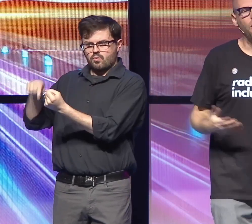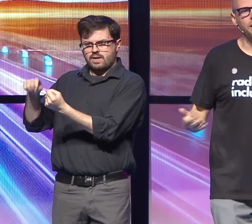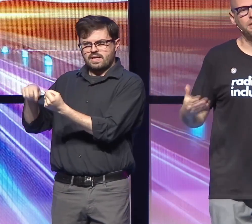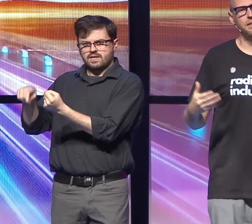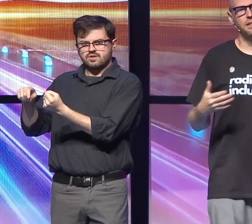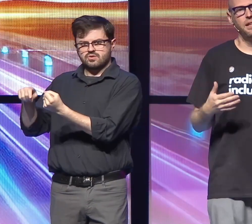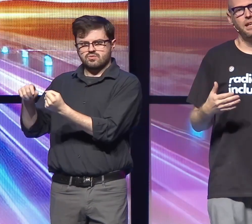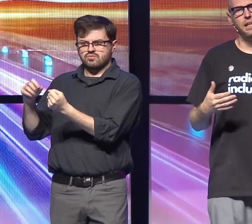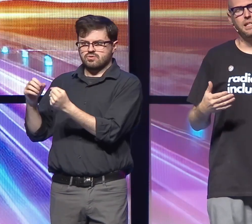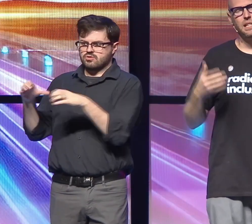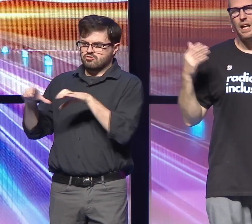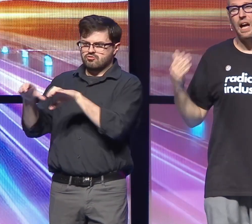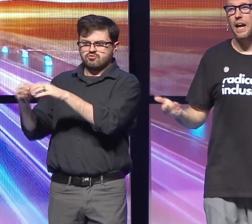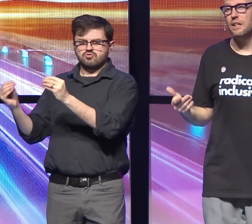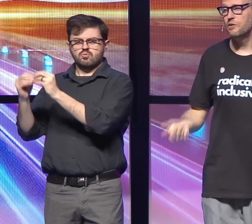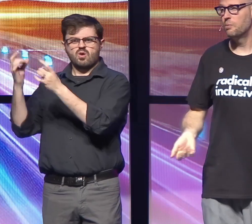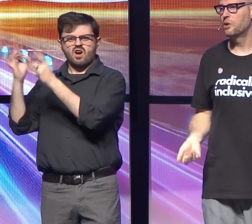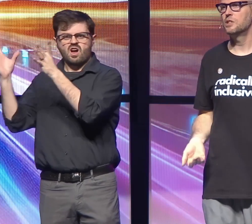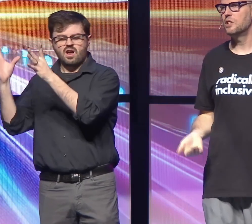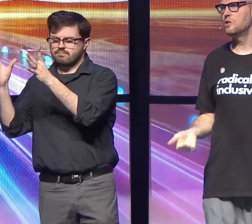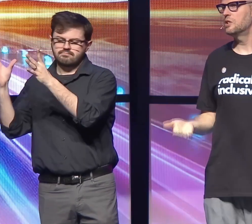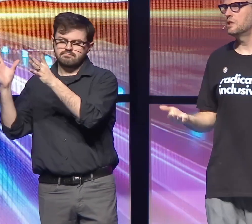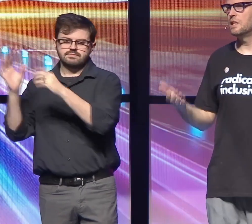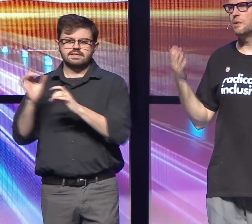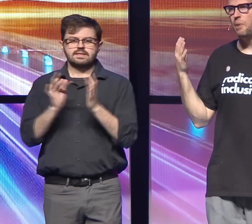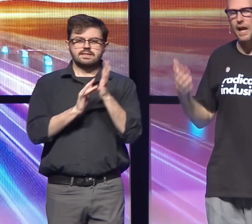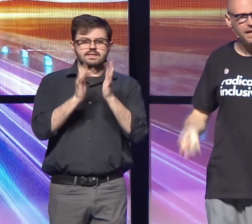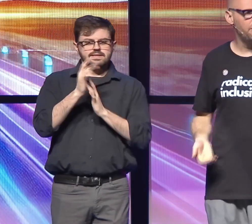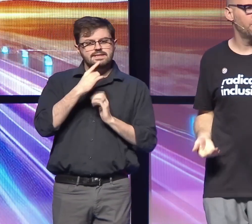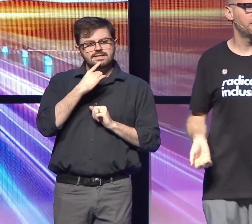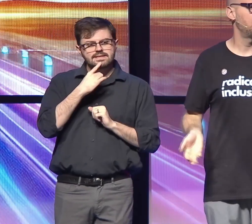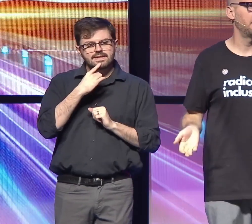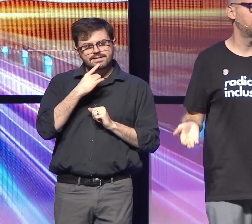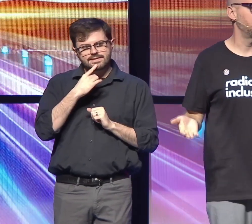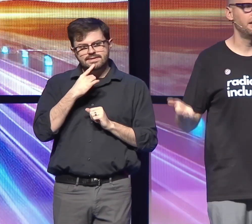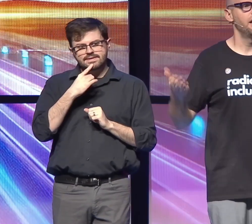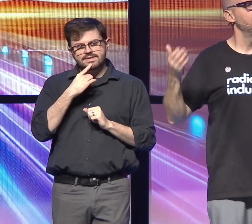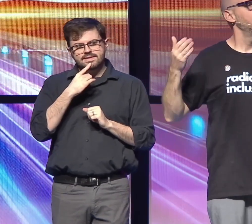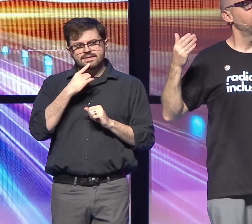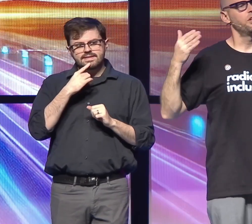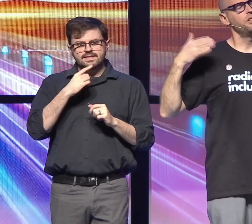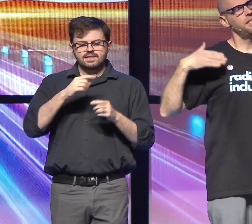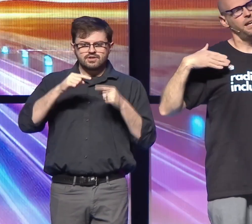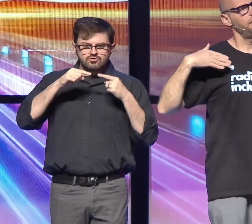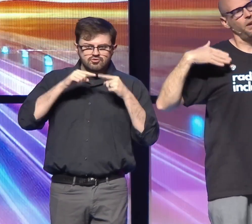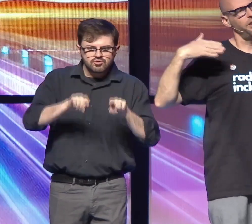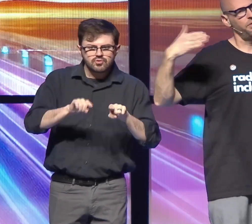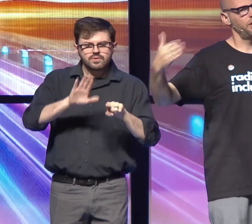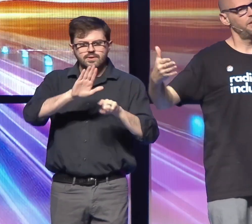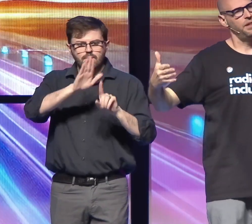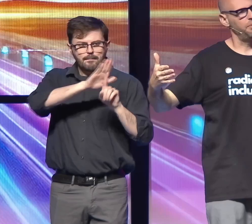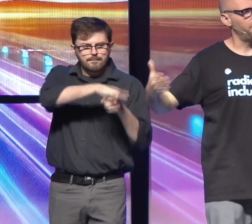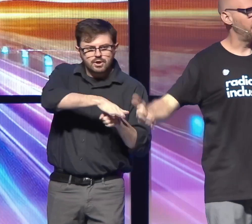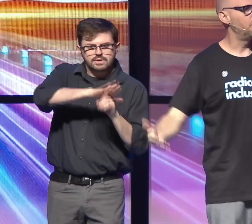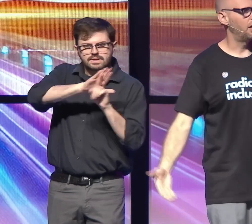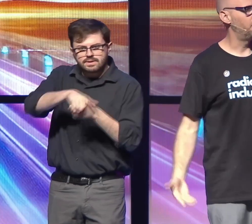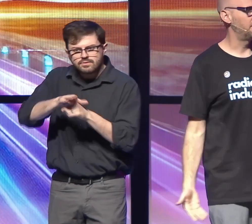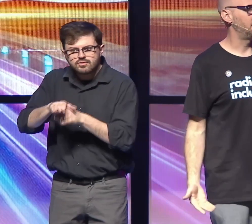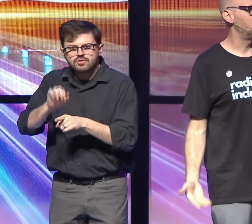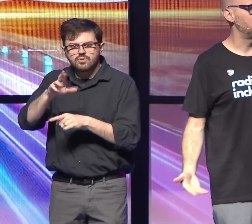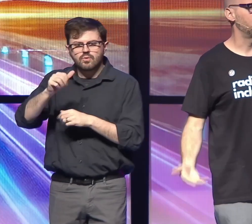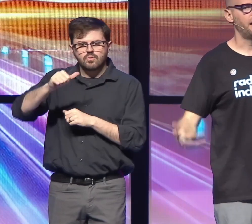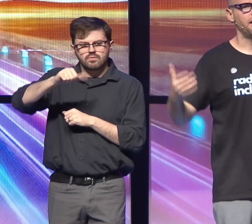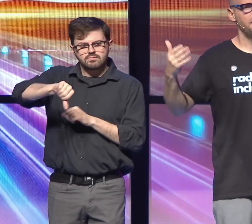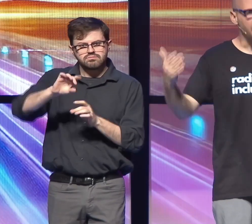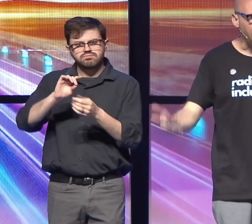says, no, it's in the height of your persecution, in the pain of your rejection, where you say, Father, forgive them, for they know not